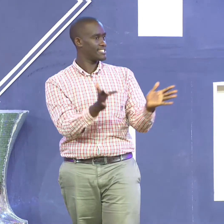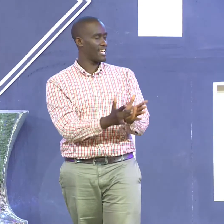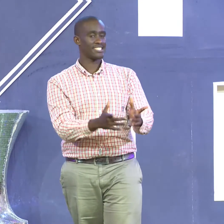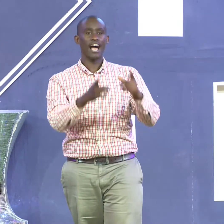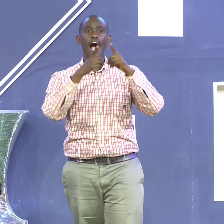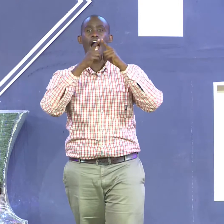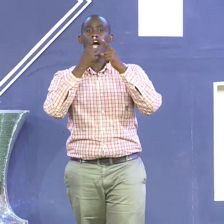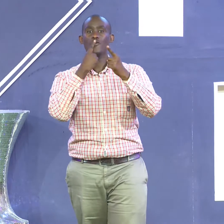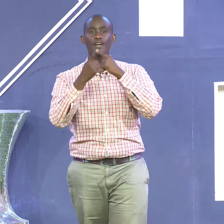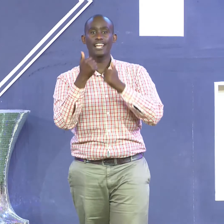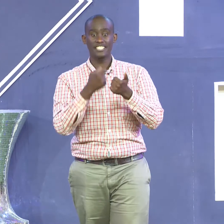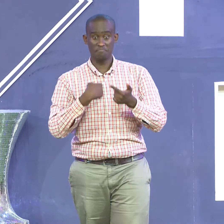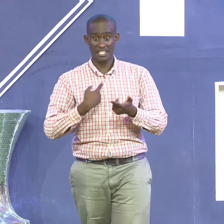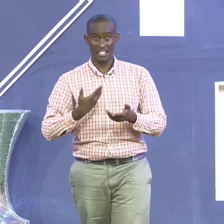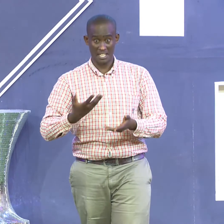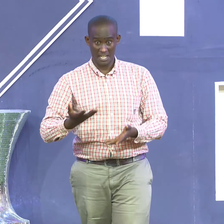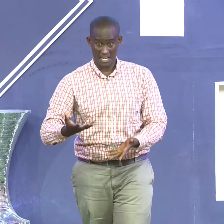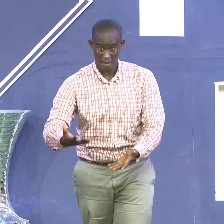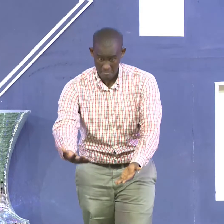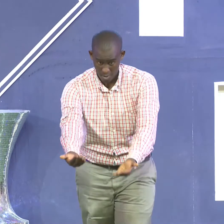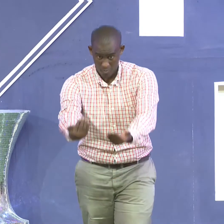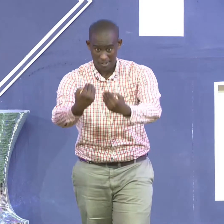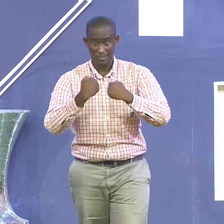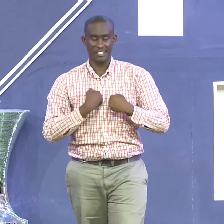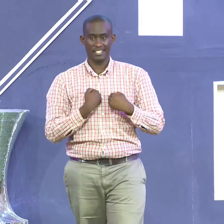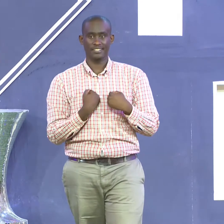That I'll bring you back to myself.